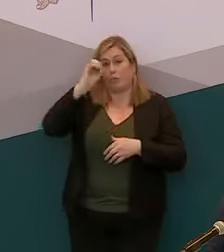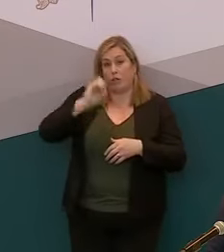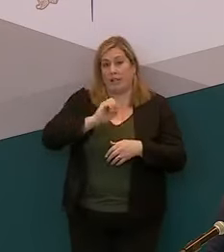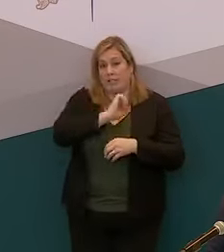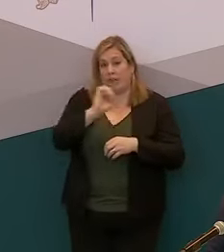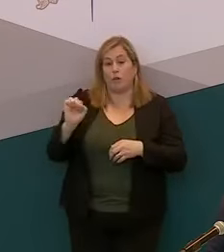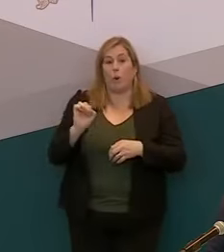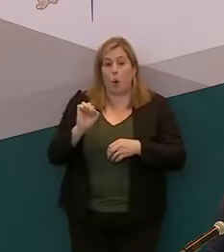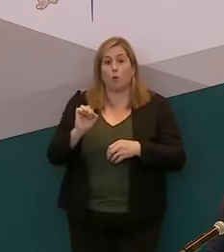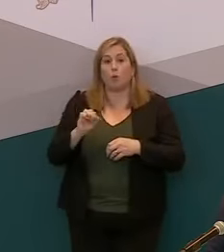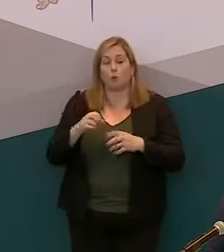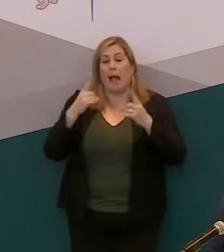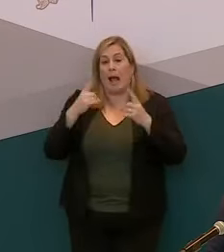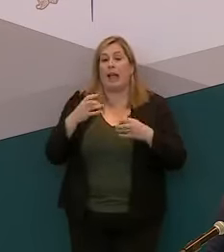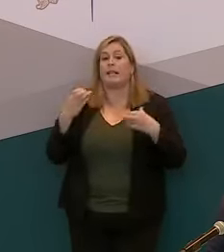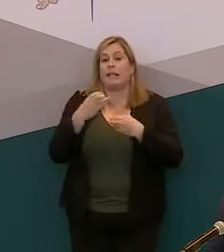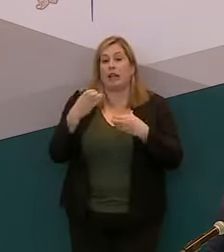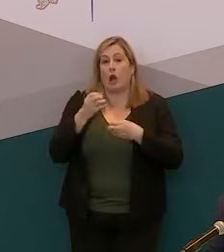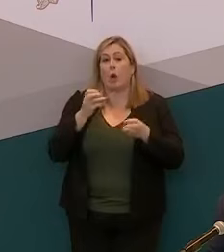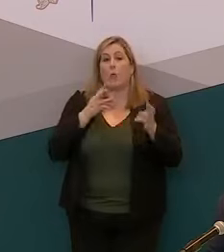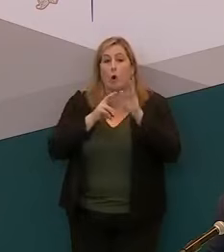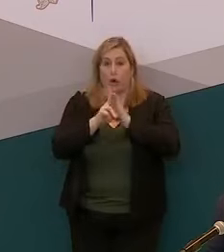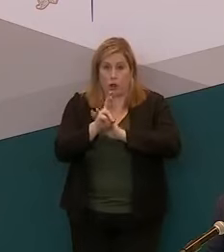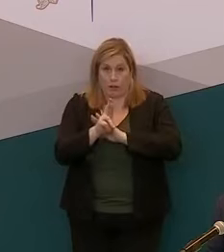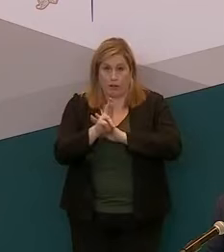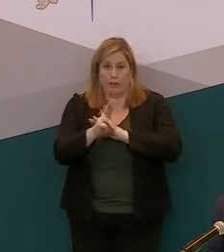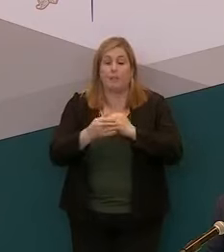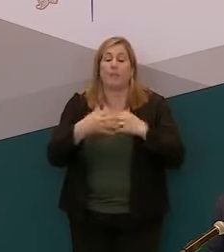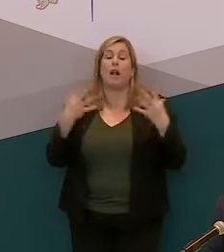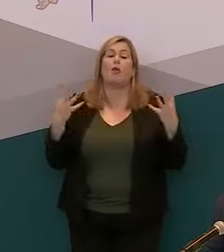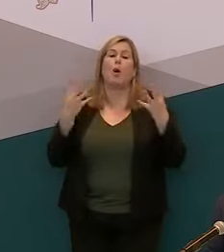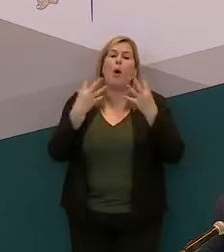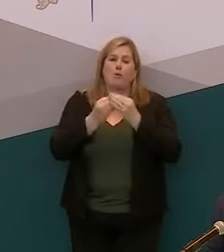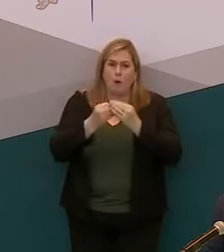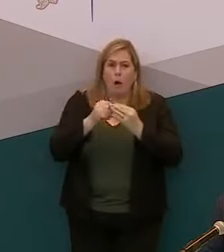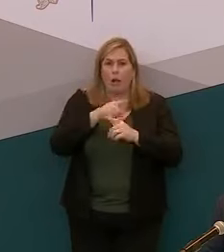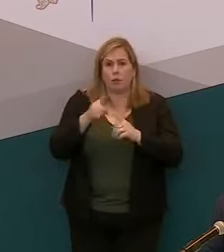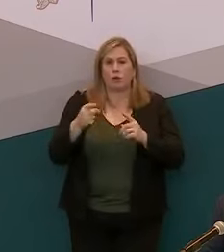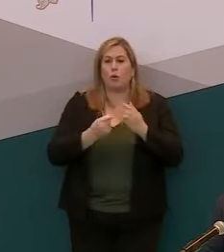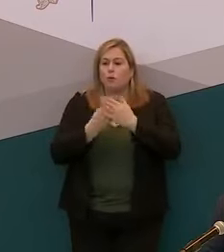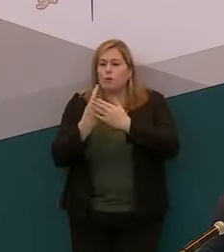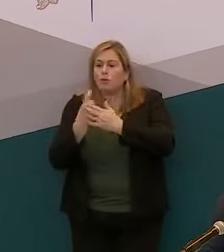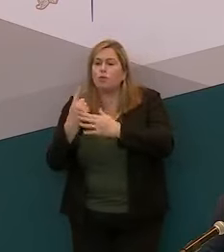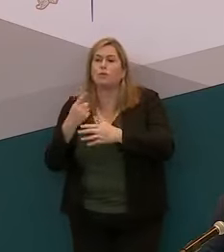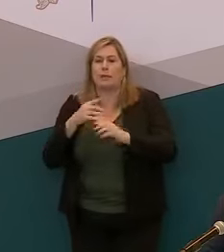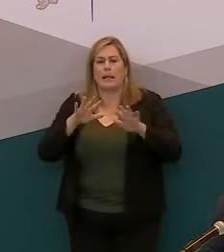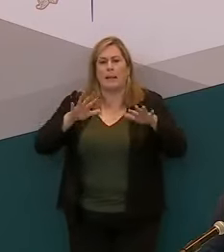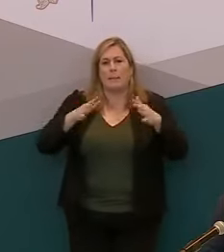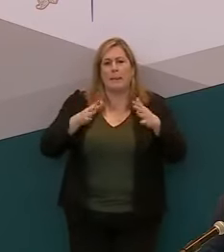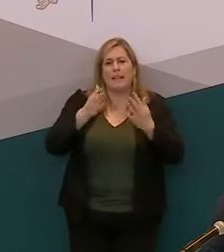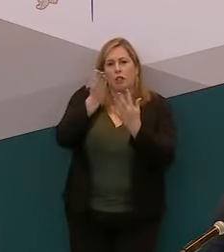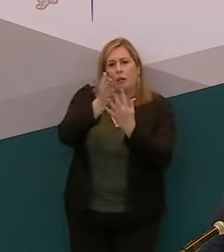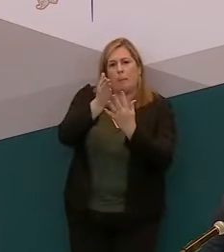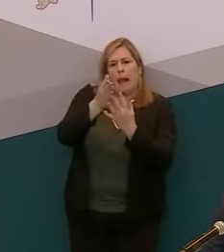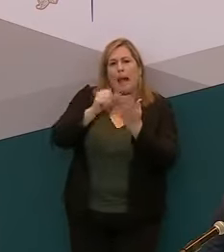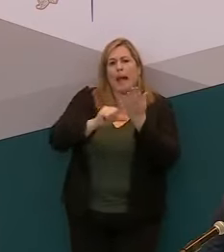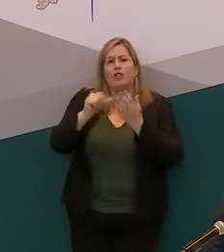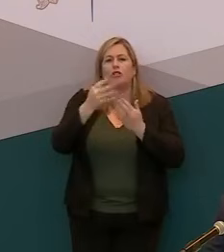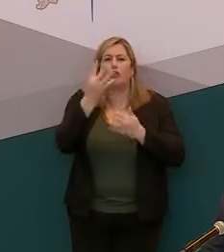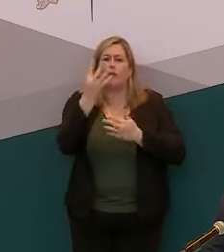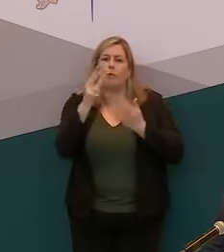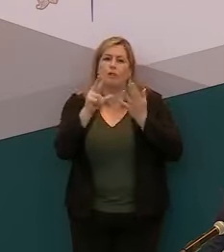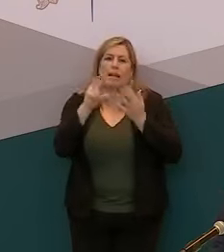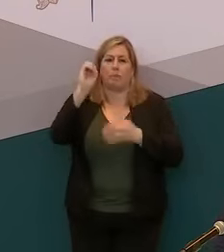were healthcare workers. And overall, in relation to all of those incident cases, the median age was 48%.